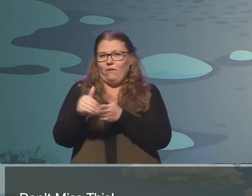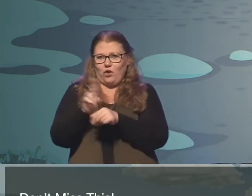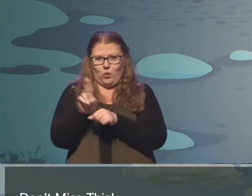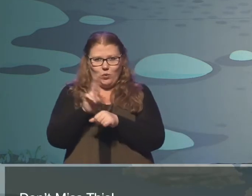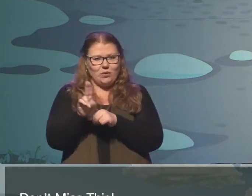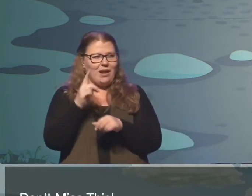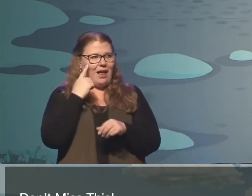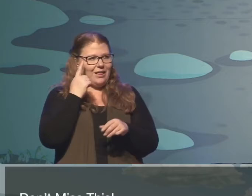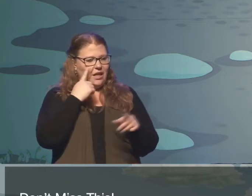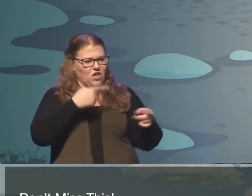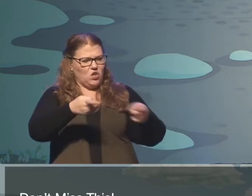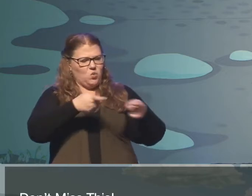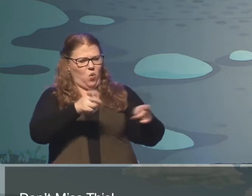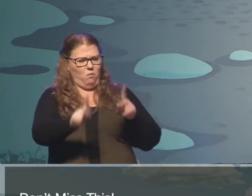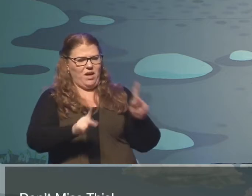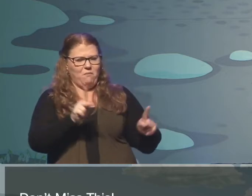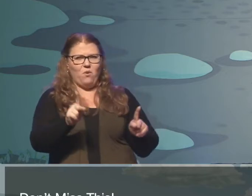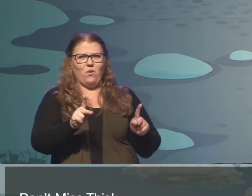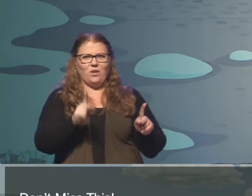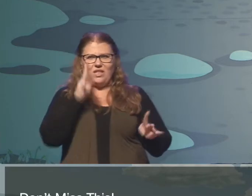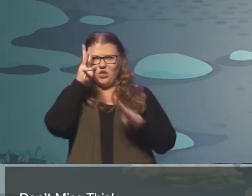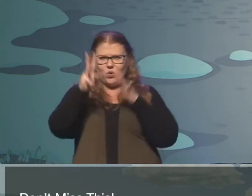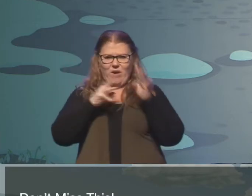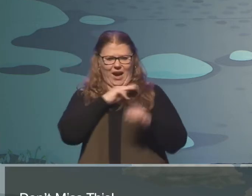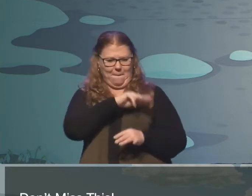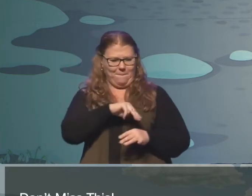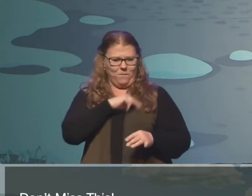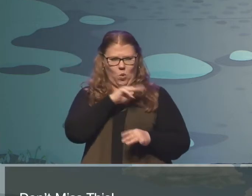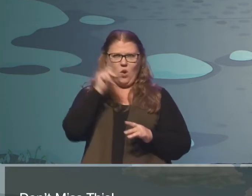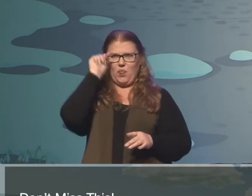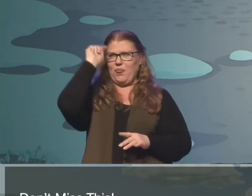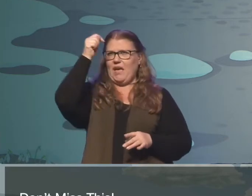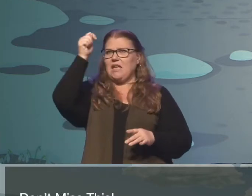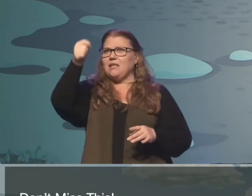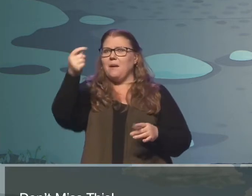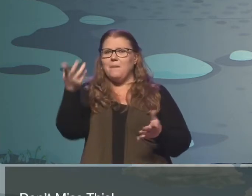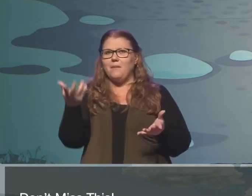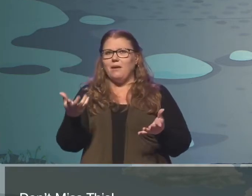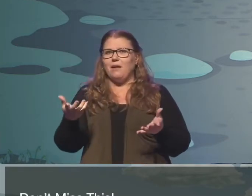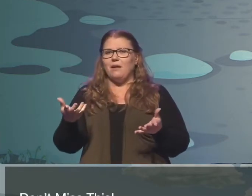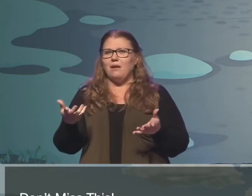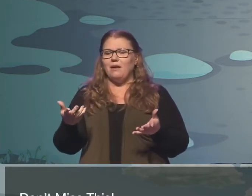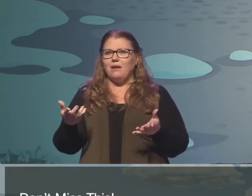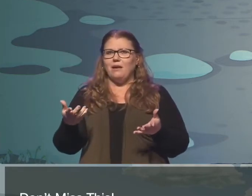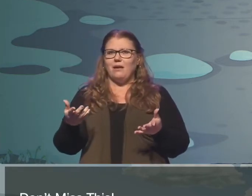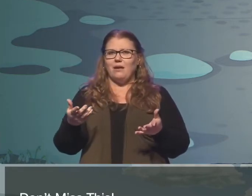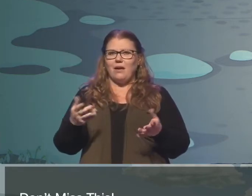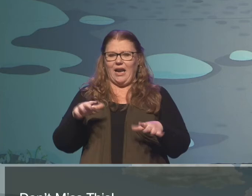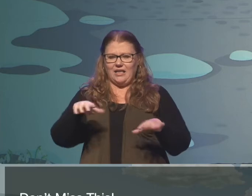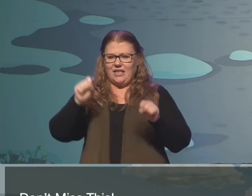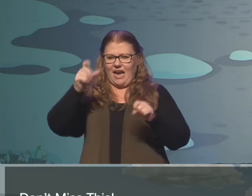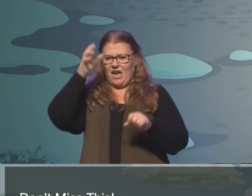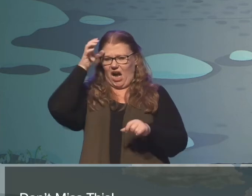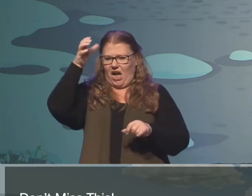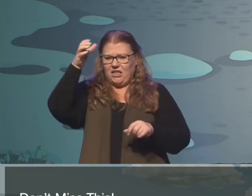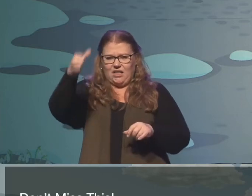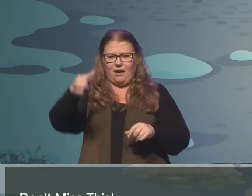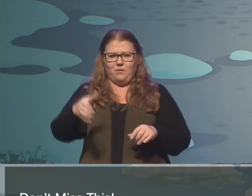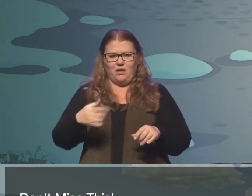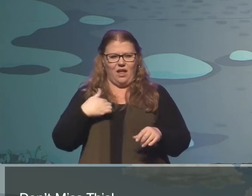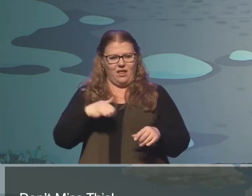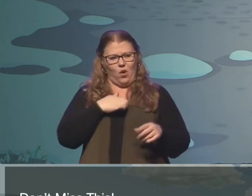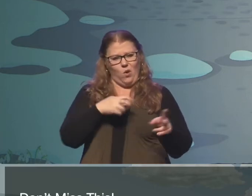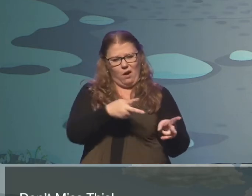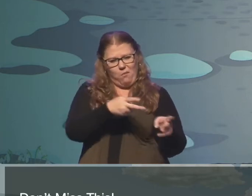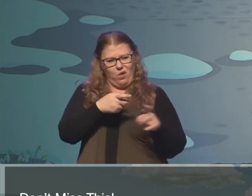I think, to control people, to create moral theism, and to take concepts that are, we're pulling